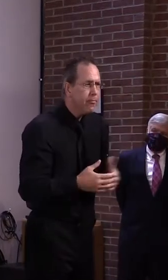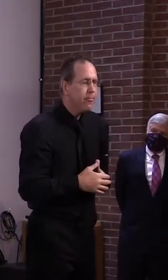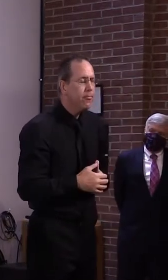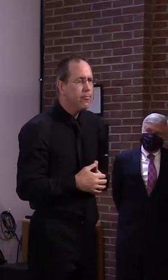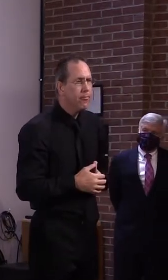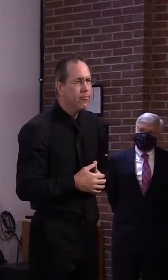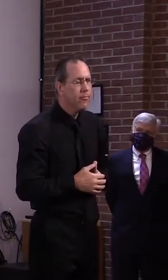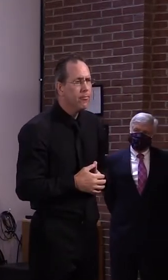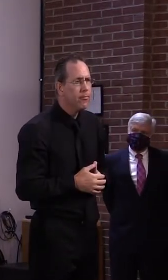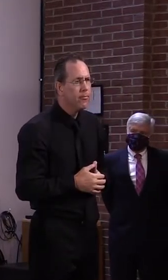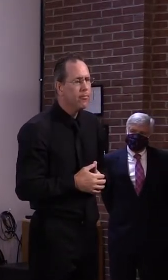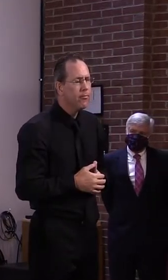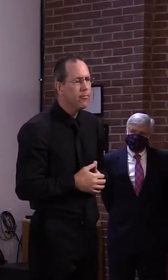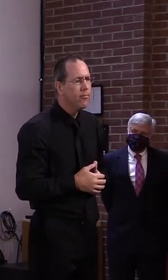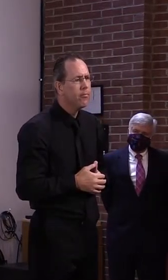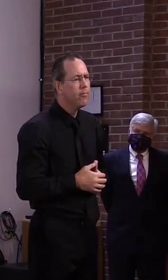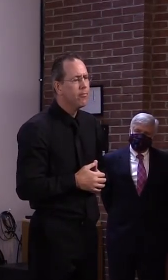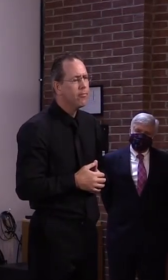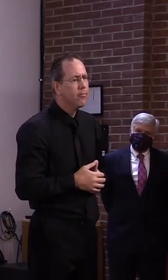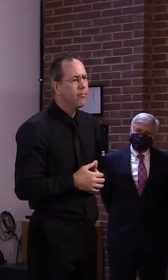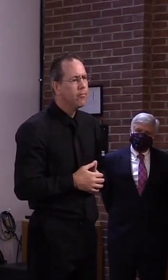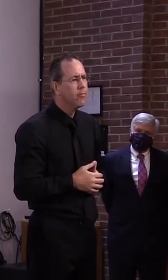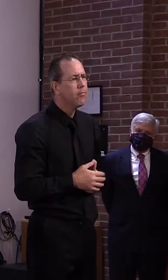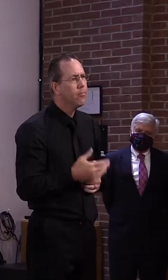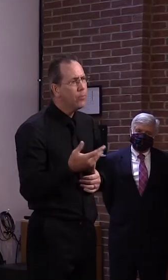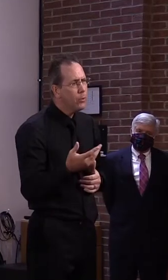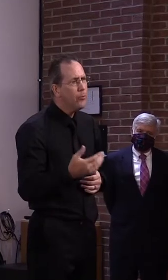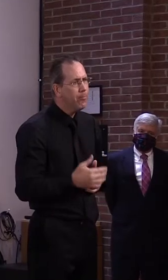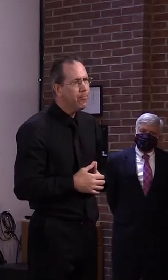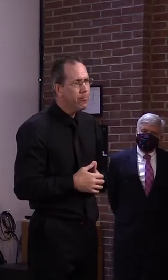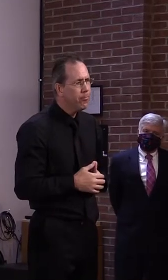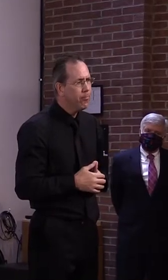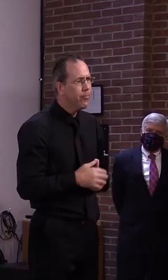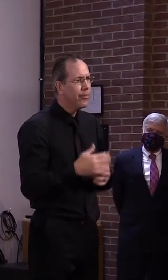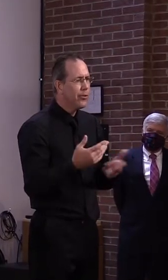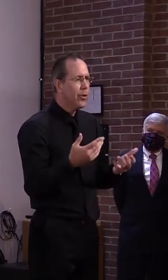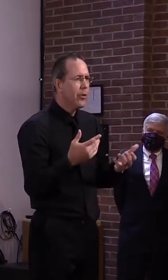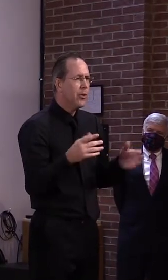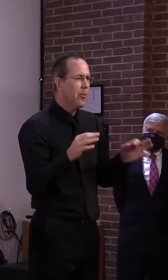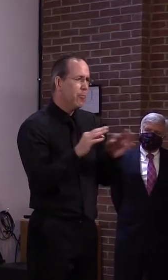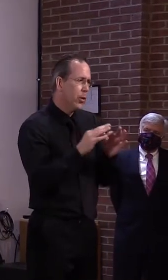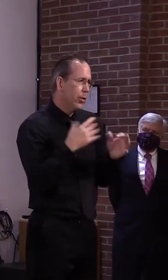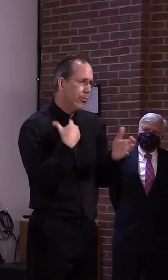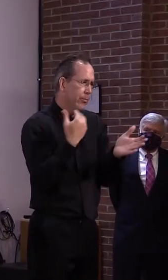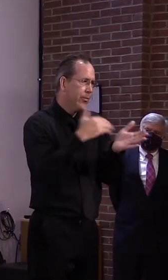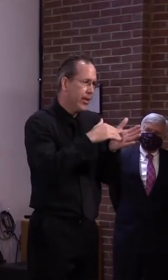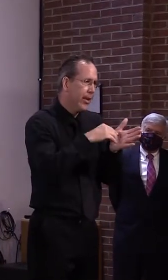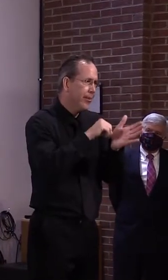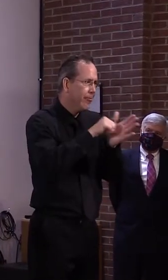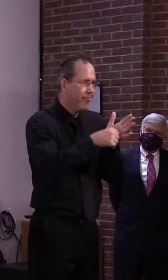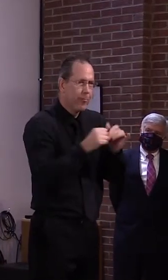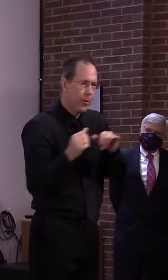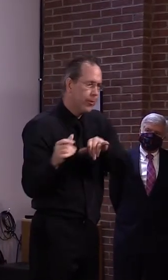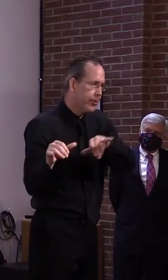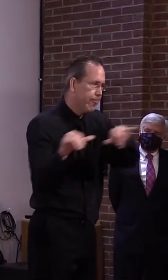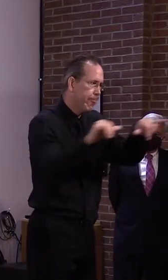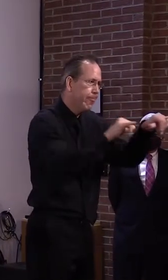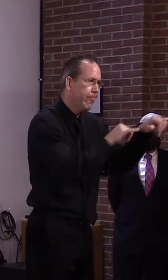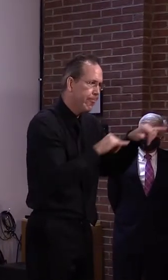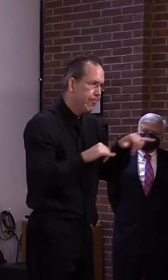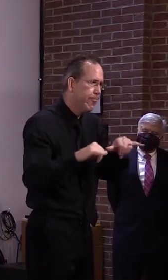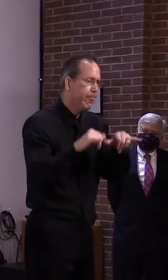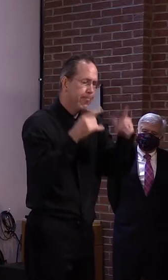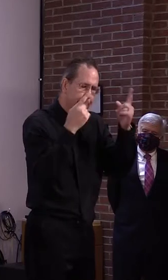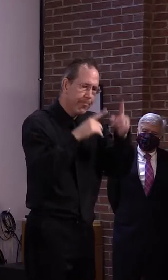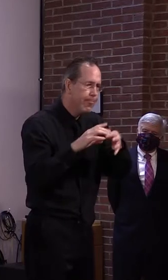sidelines. So having this uniform policy seems to be the right thing to do, even though